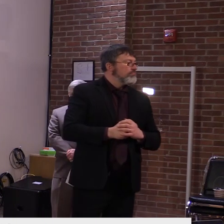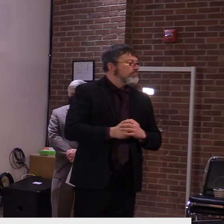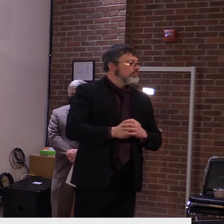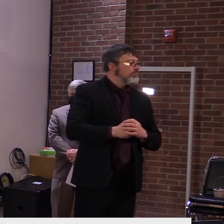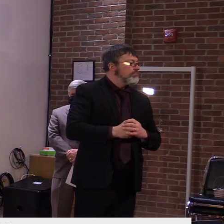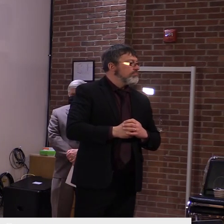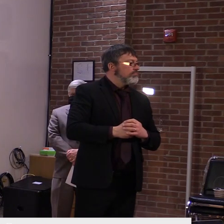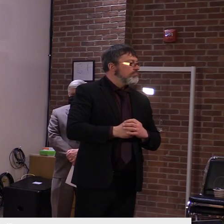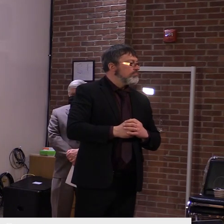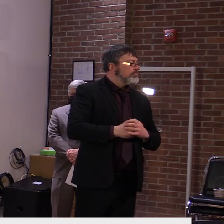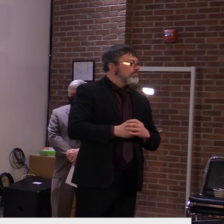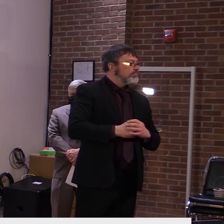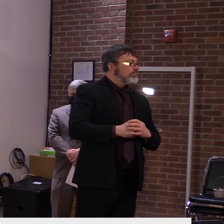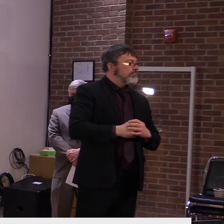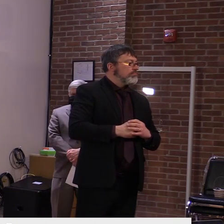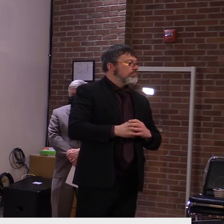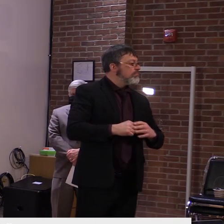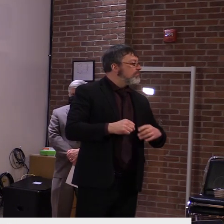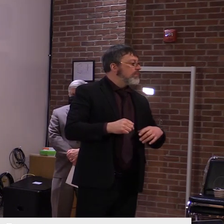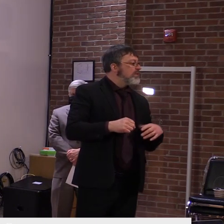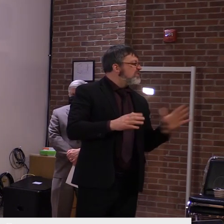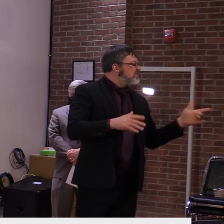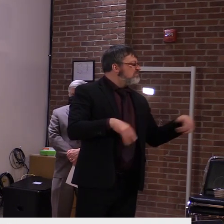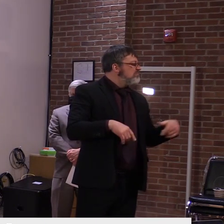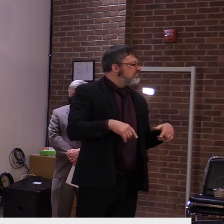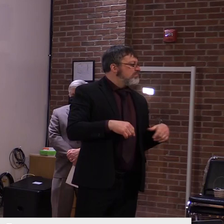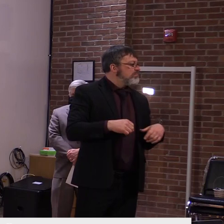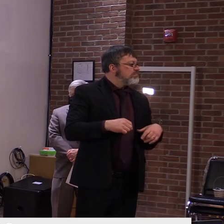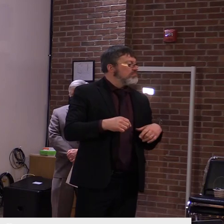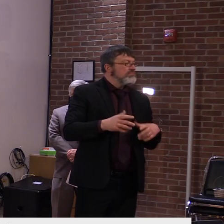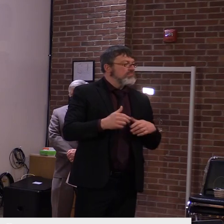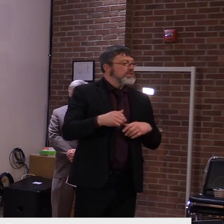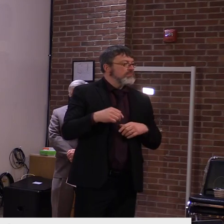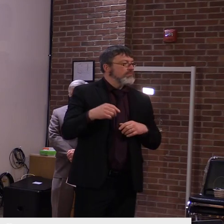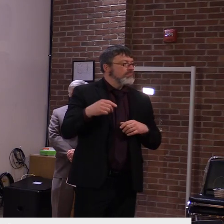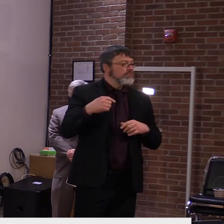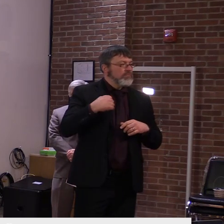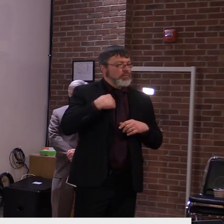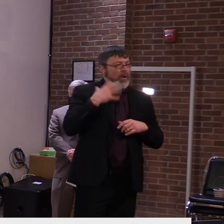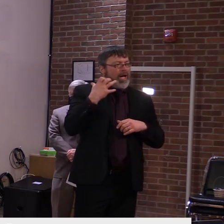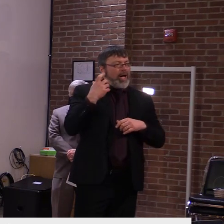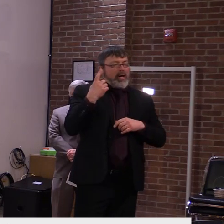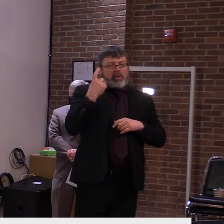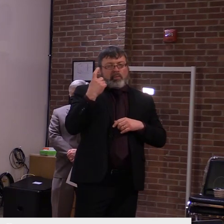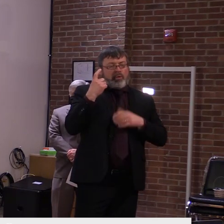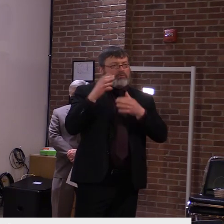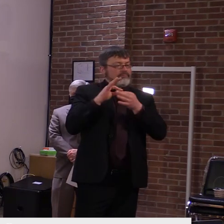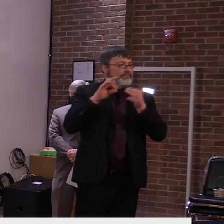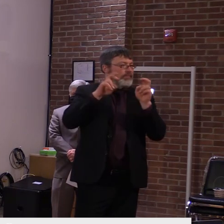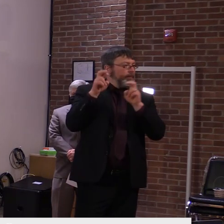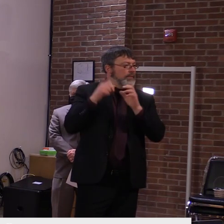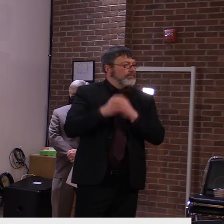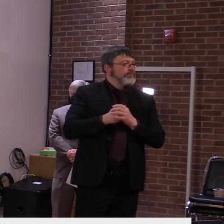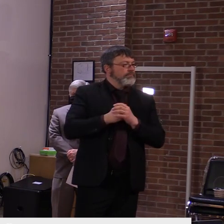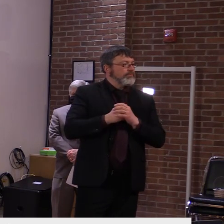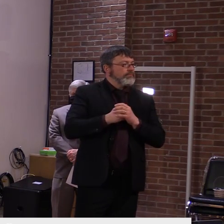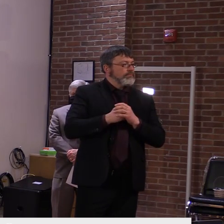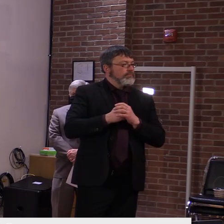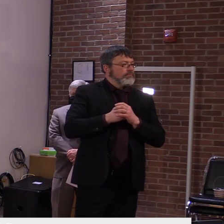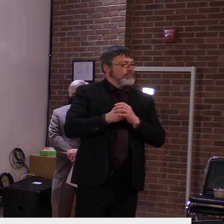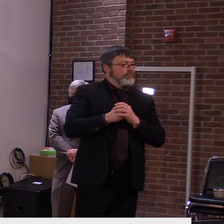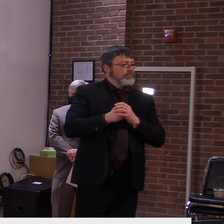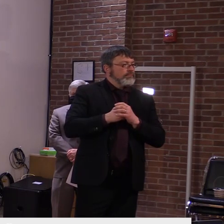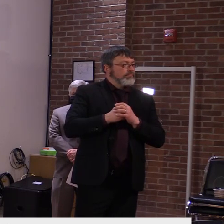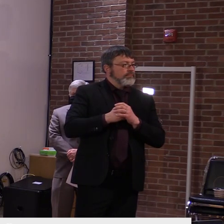Thanks. I just want to bring one other subject up. It was brought to my attention. The vet that Mike